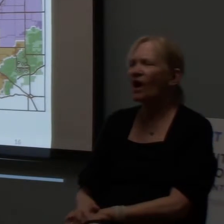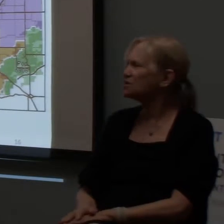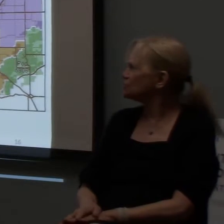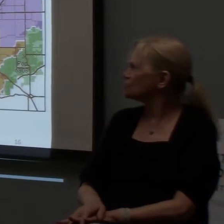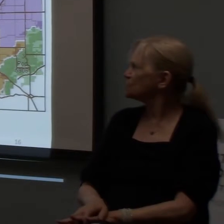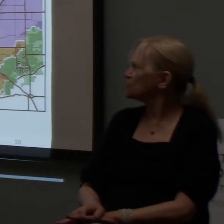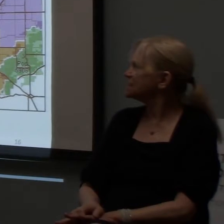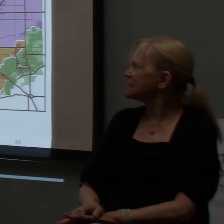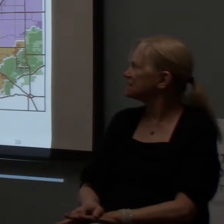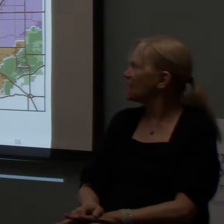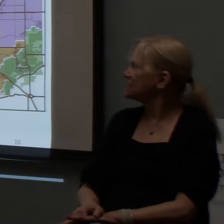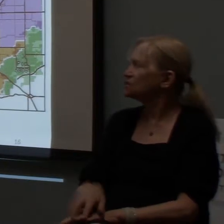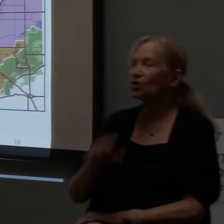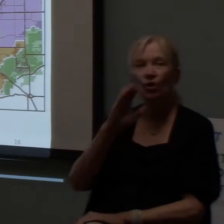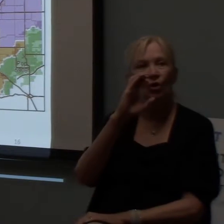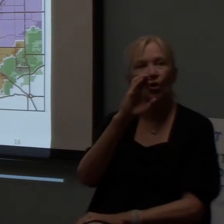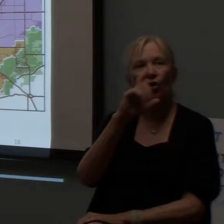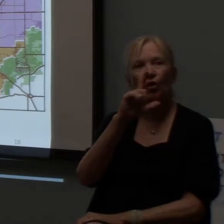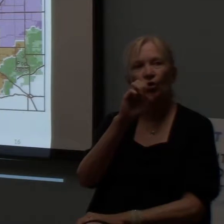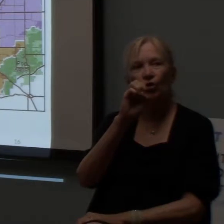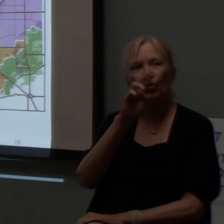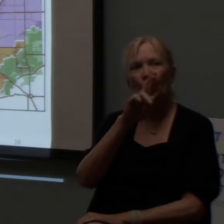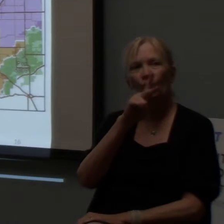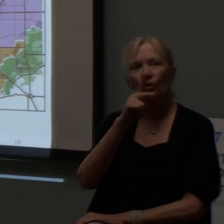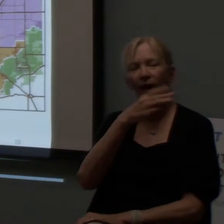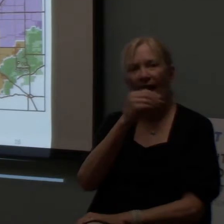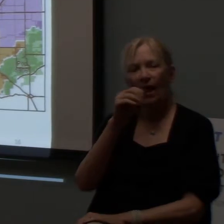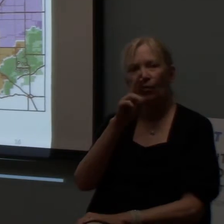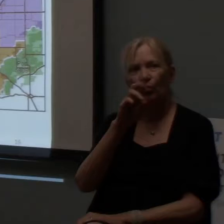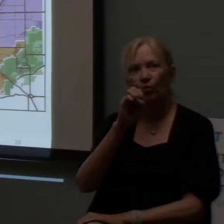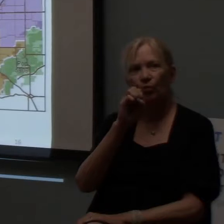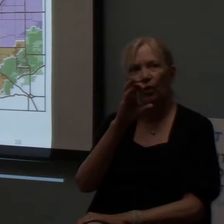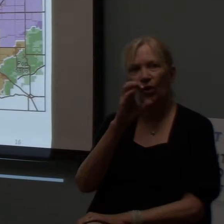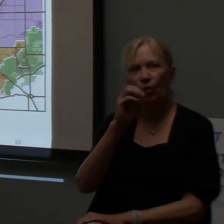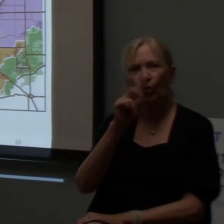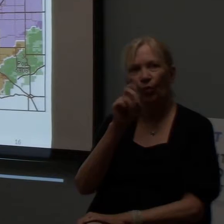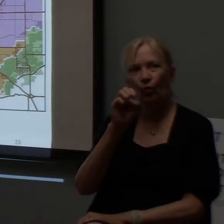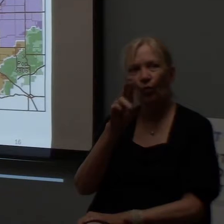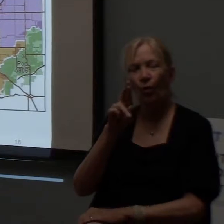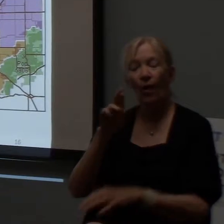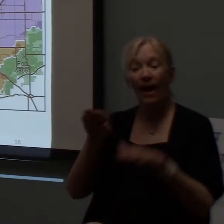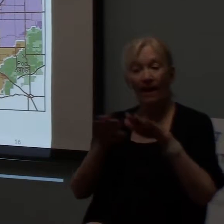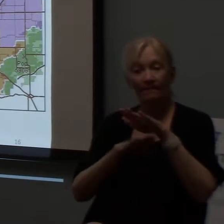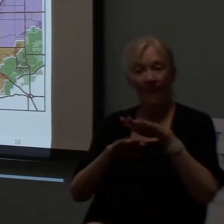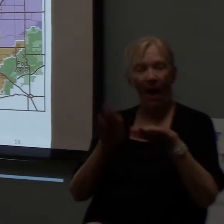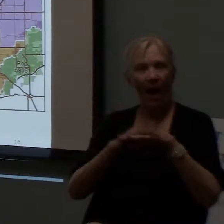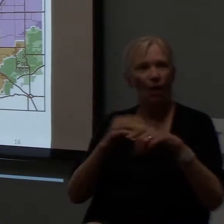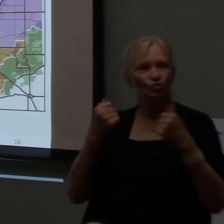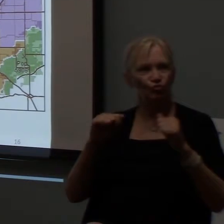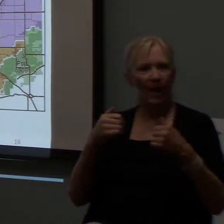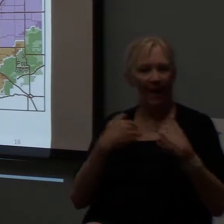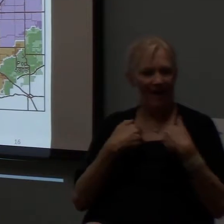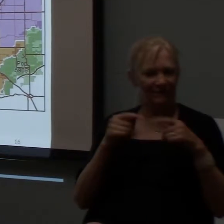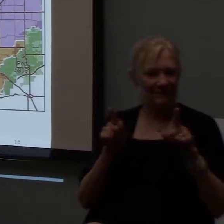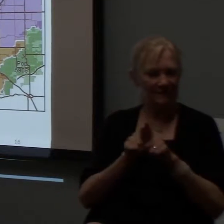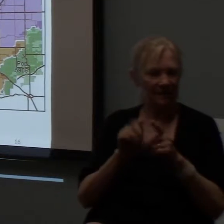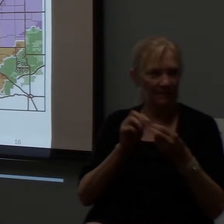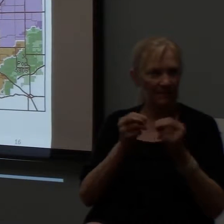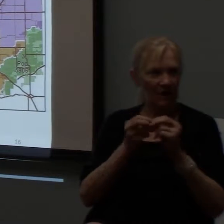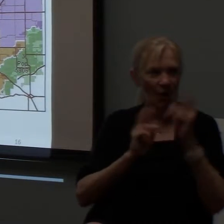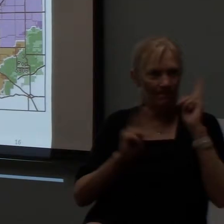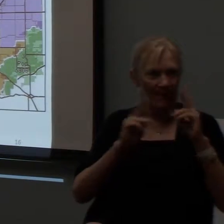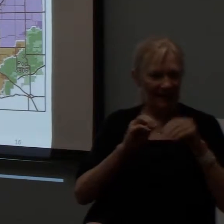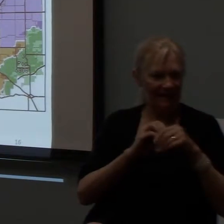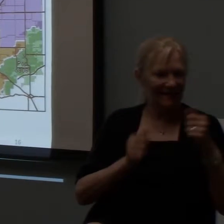Who draws those? The clerk and precinct recorder's office draws them, and they try to base them on having the same number of people in